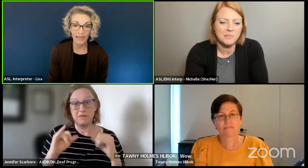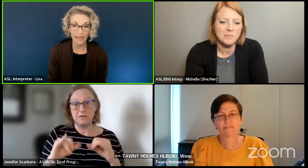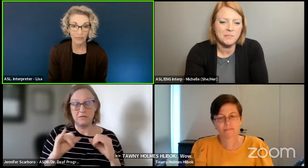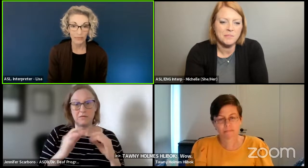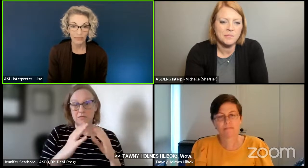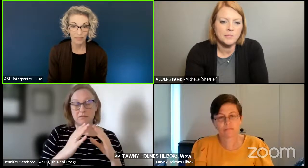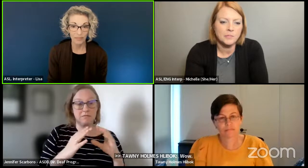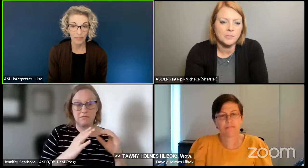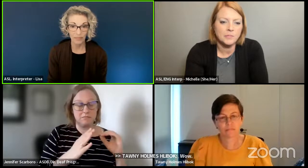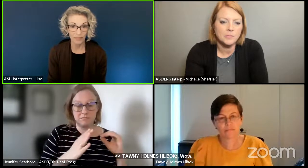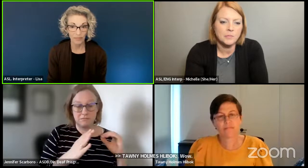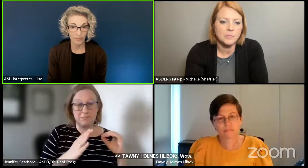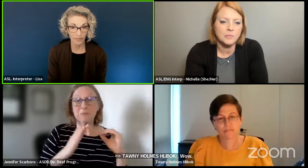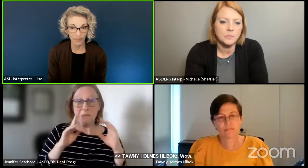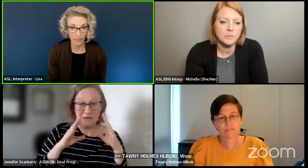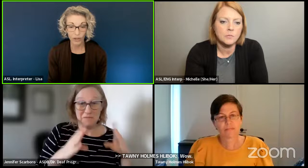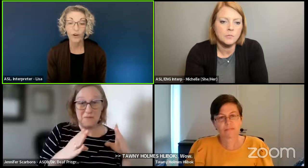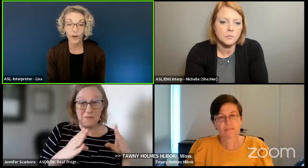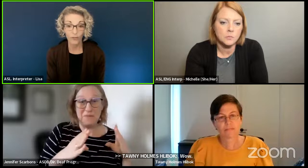We